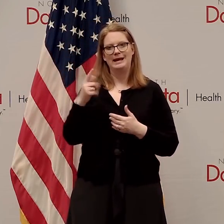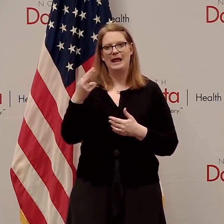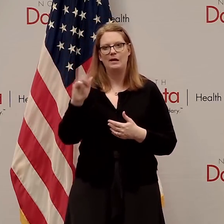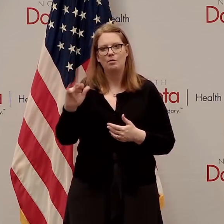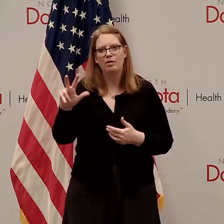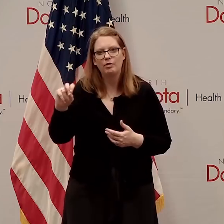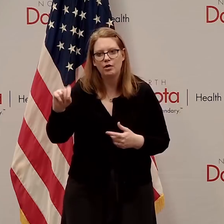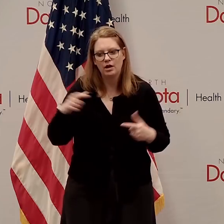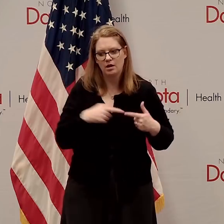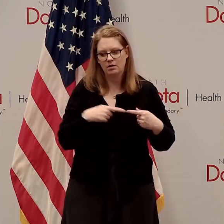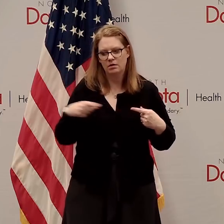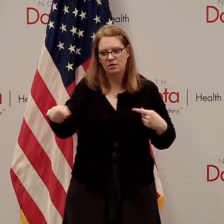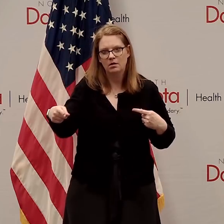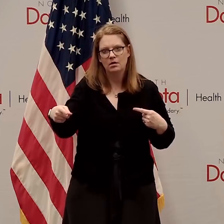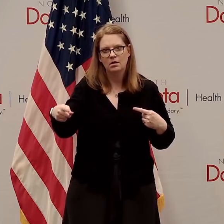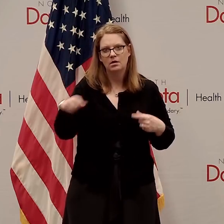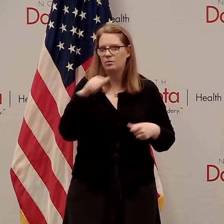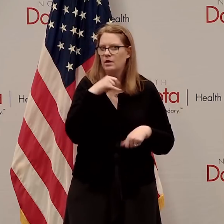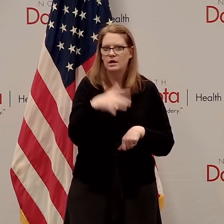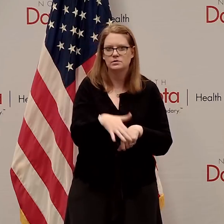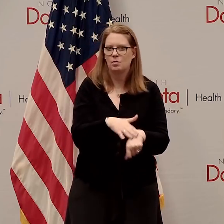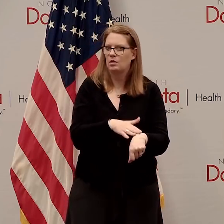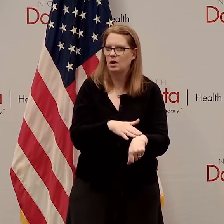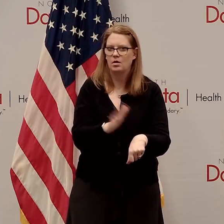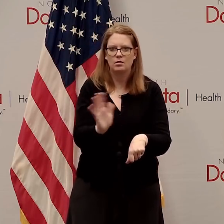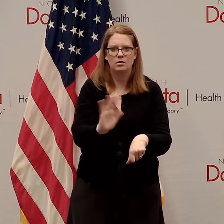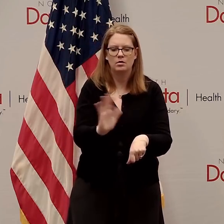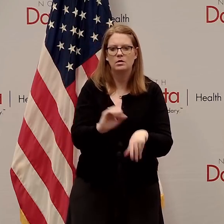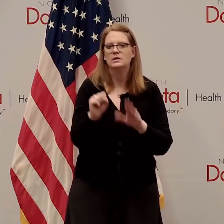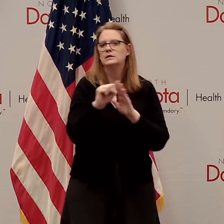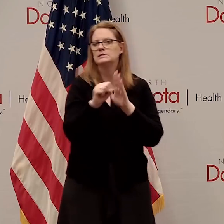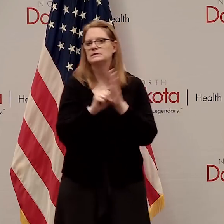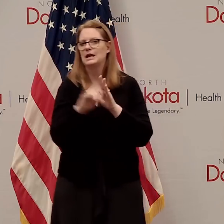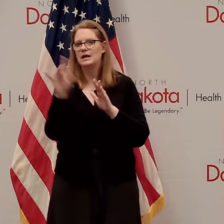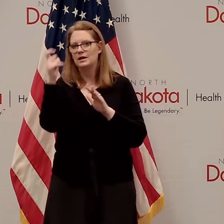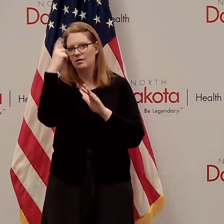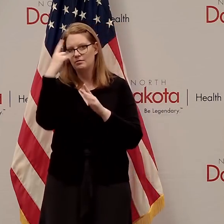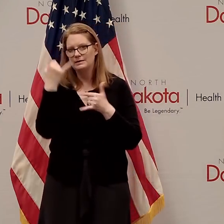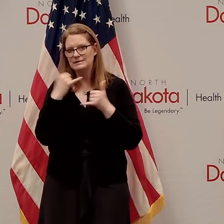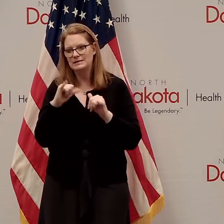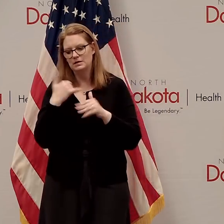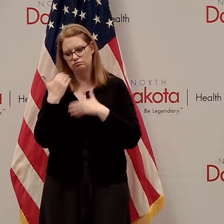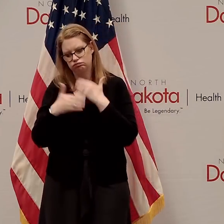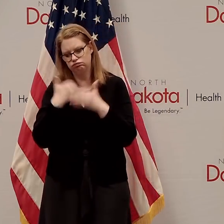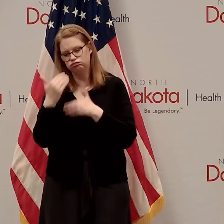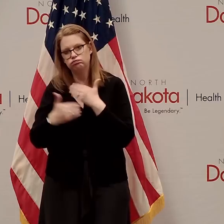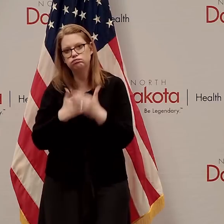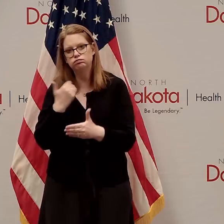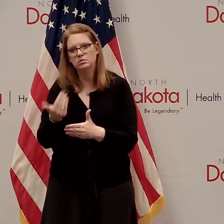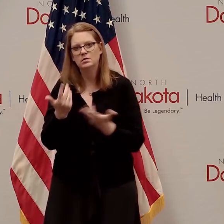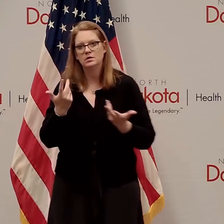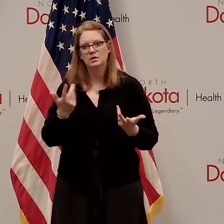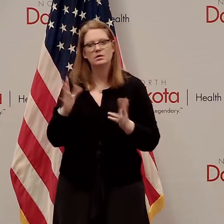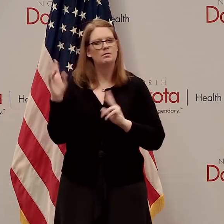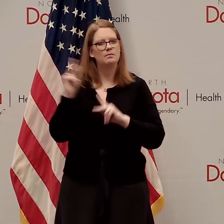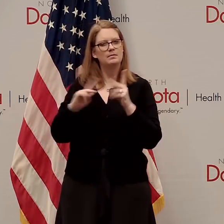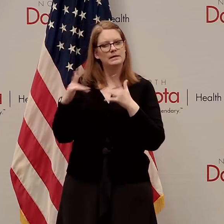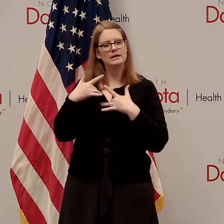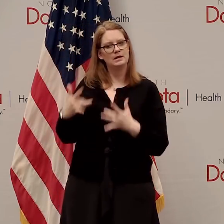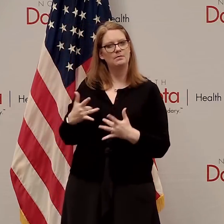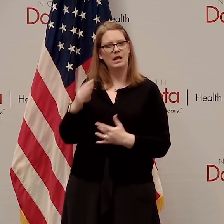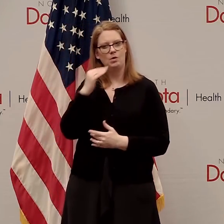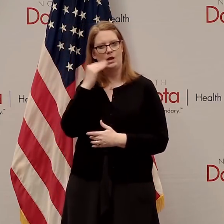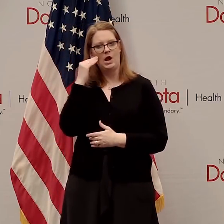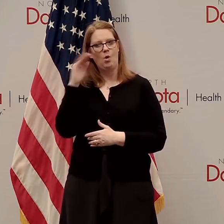are not slowing down the work that we're doing. State government continues to function at virtually all levels, even though people are doing it